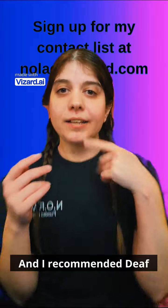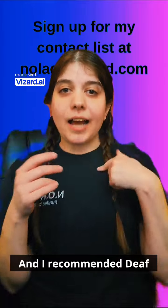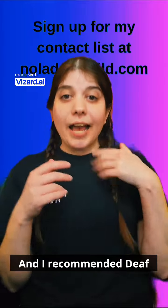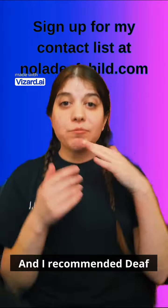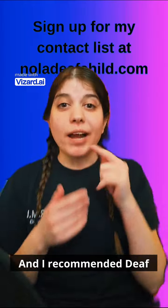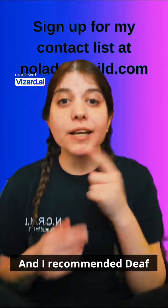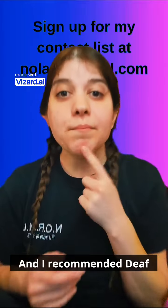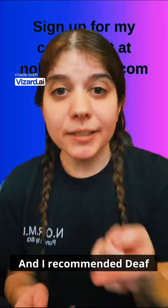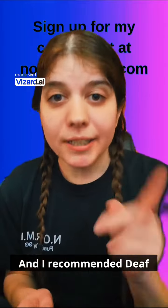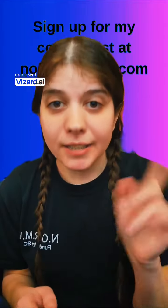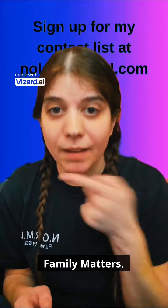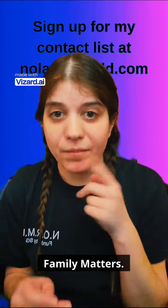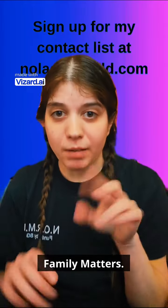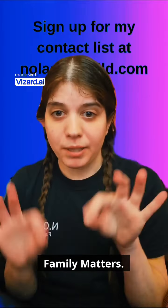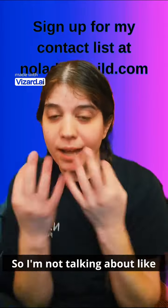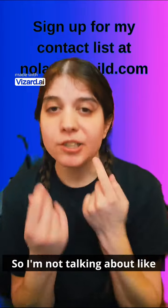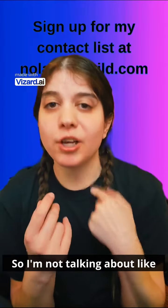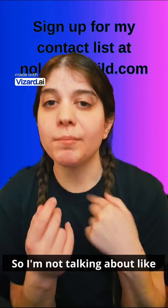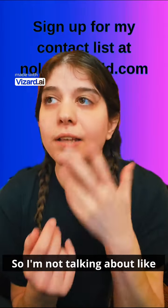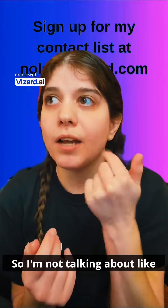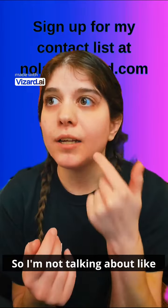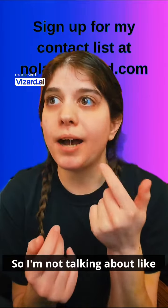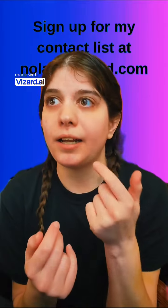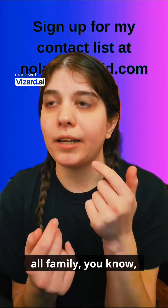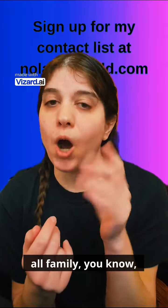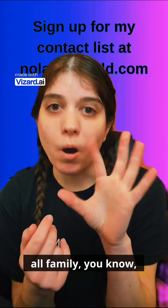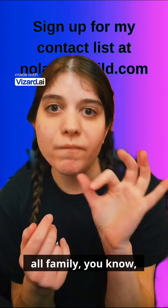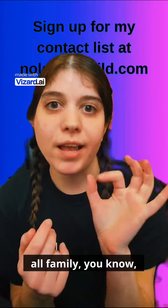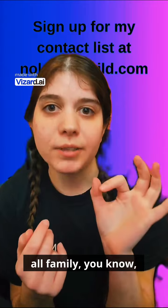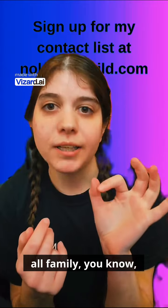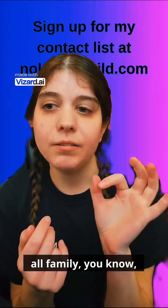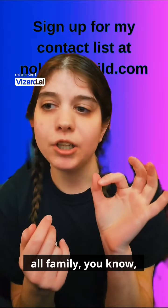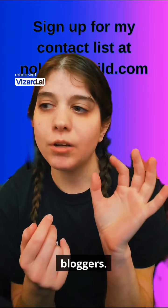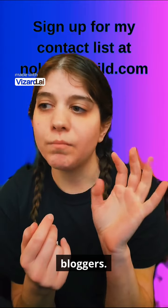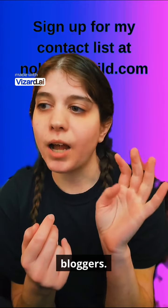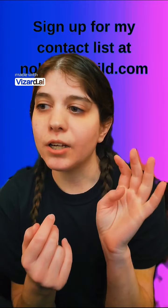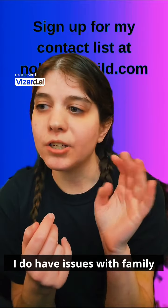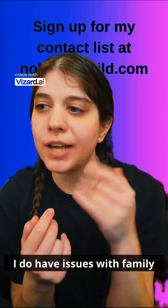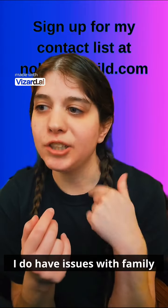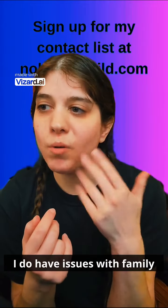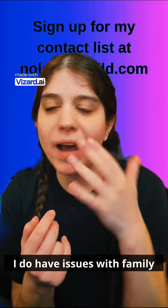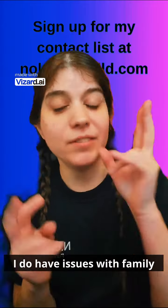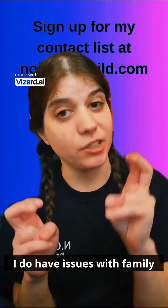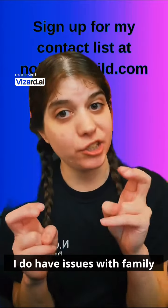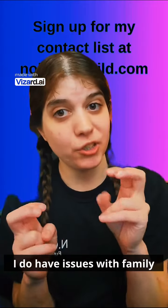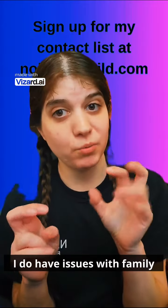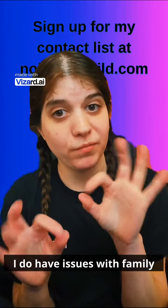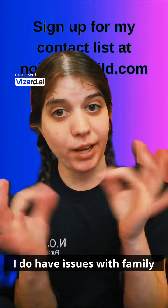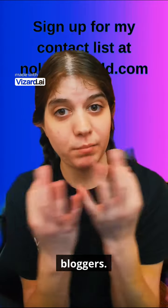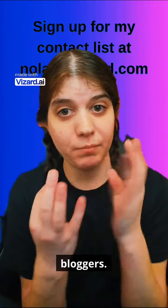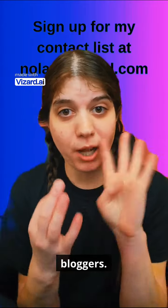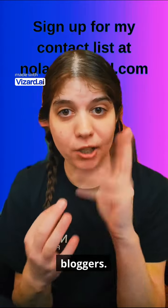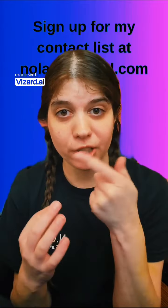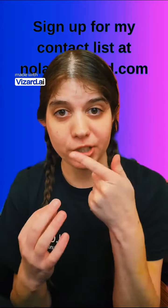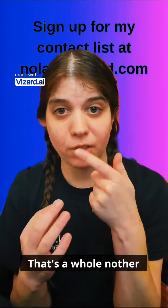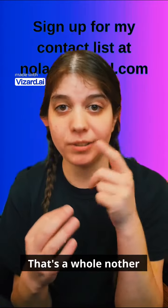I recommended Deaf Family Matters, so I'm not talking about like all family, you know, bloggers. I do have issues with family bloggers. That's a